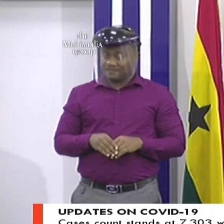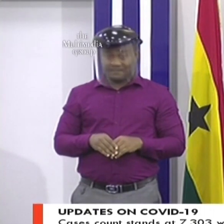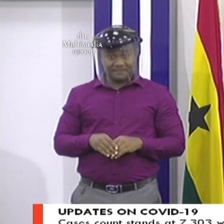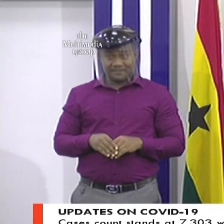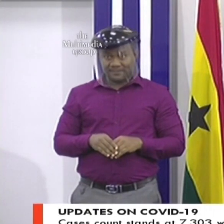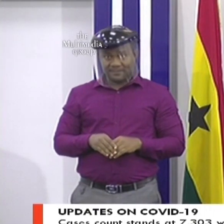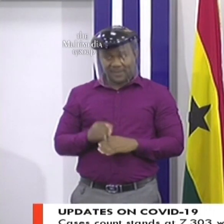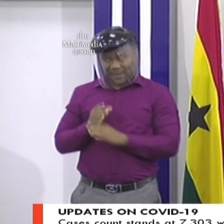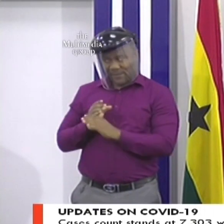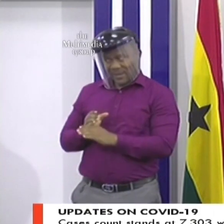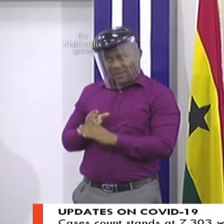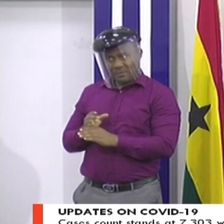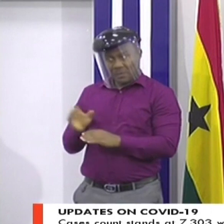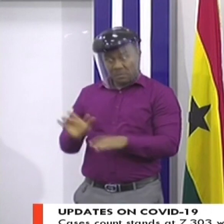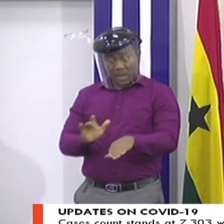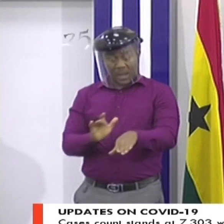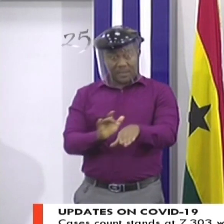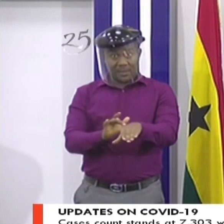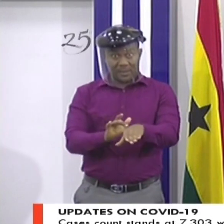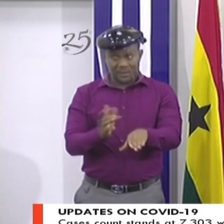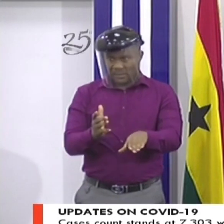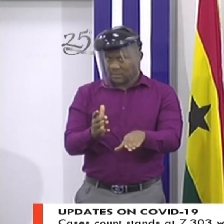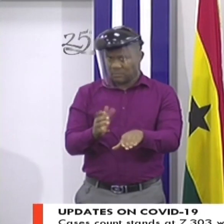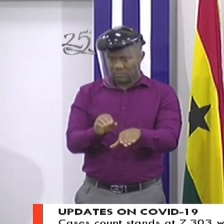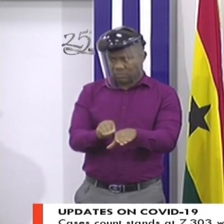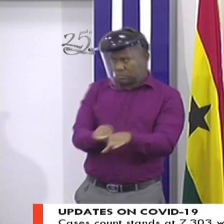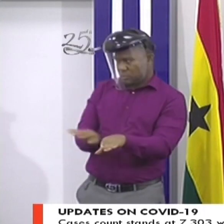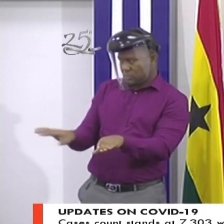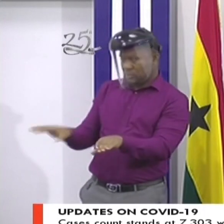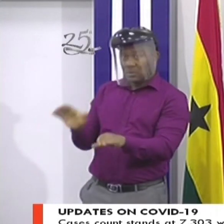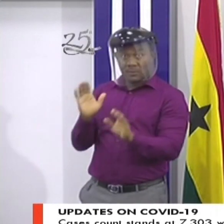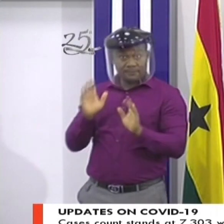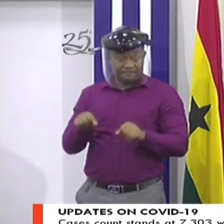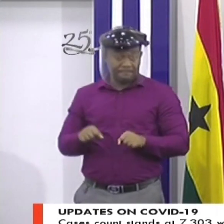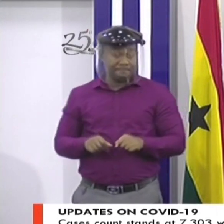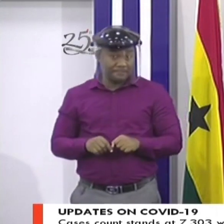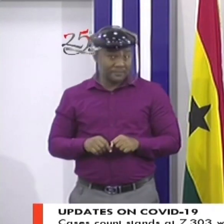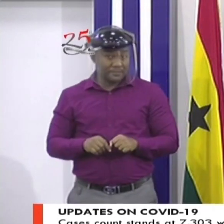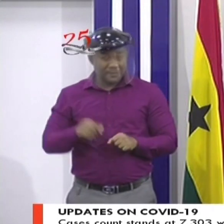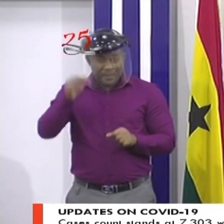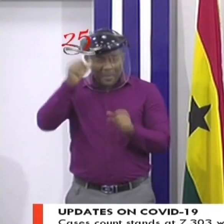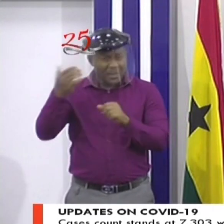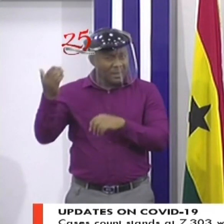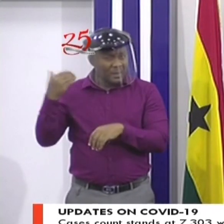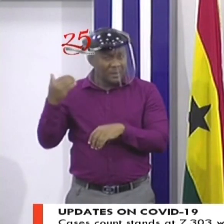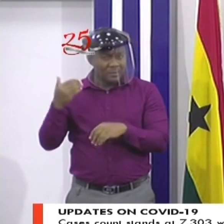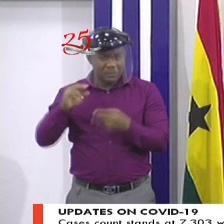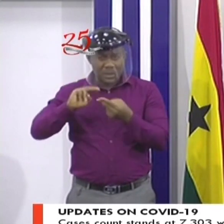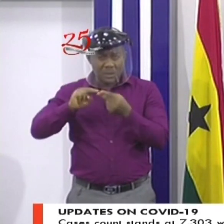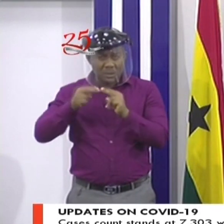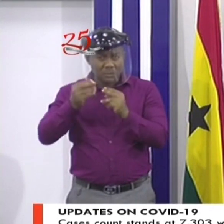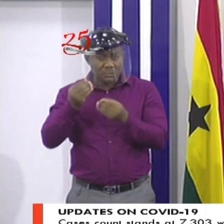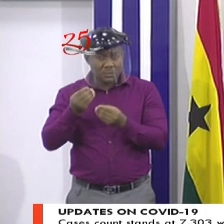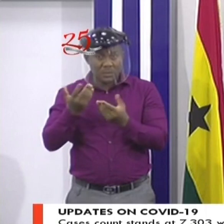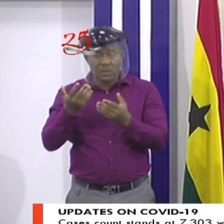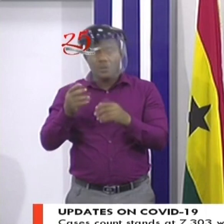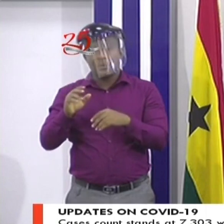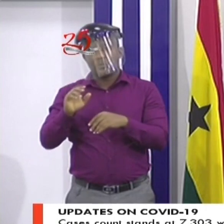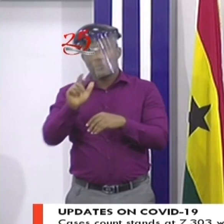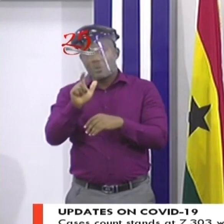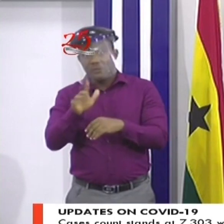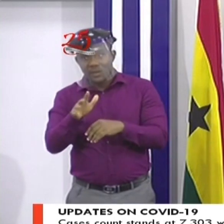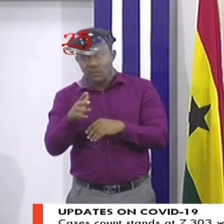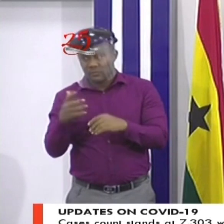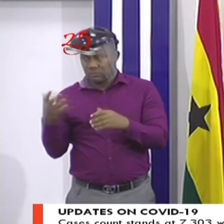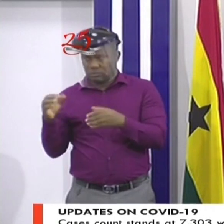contaminating themselves. You've given a number earlier that was outlined there by His Excellency the President, the number of people that can be